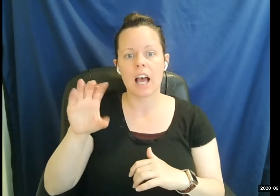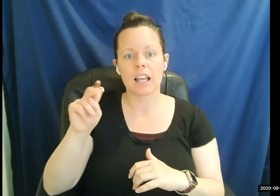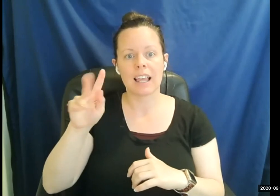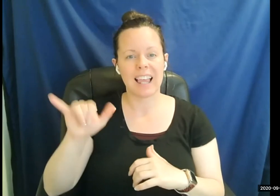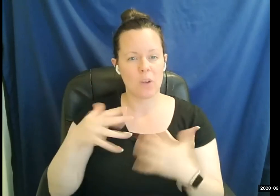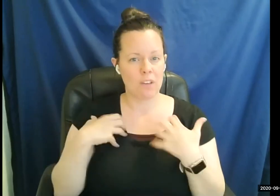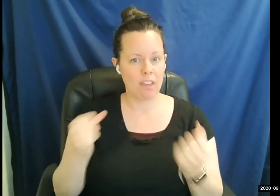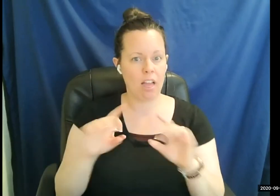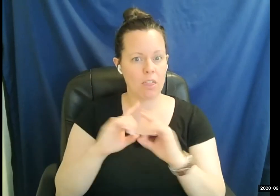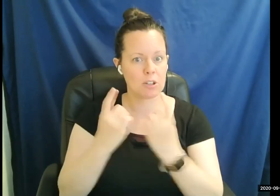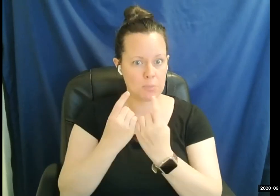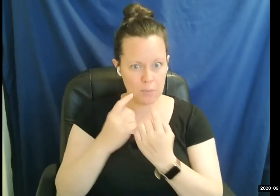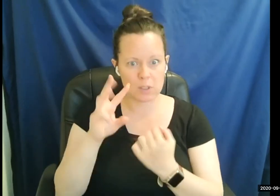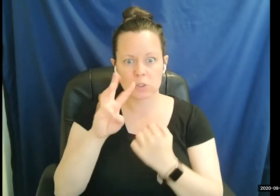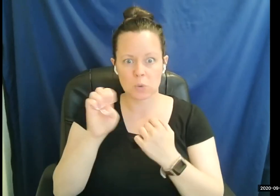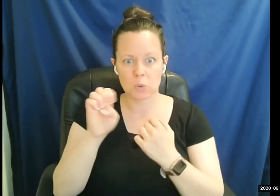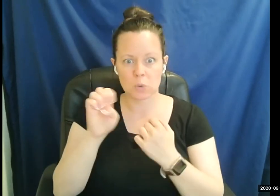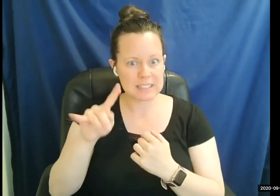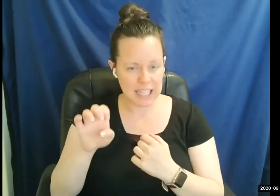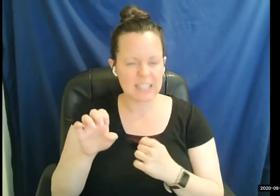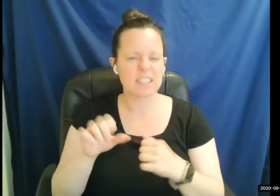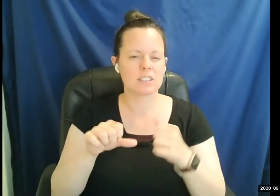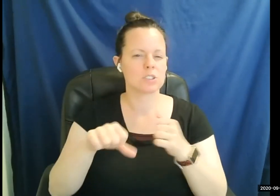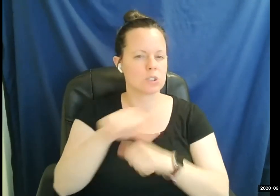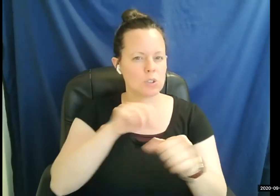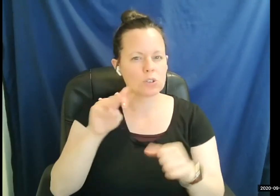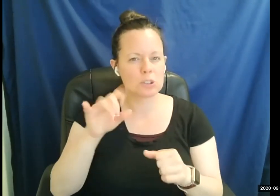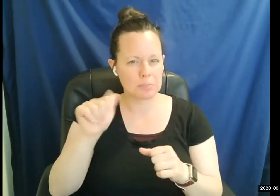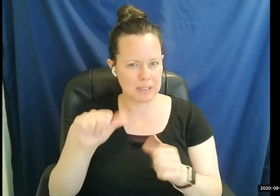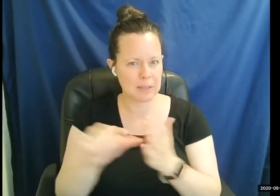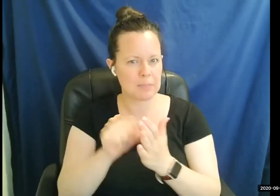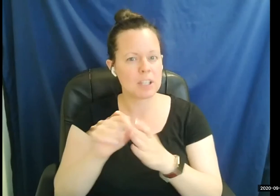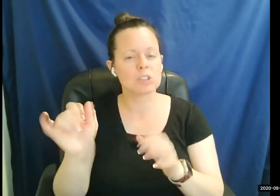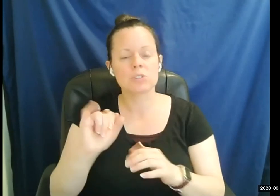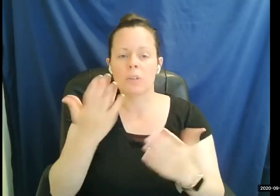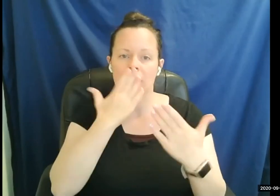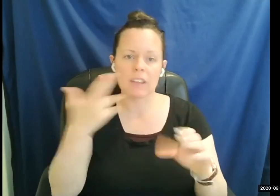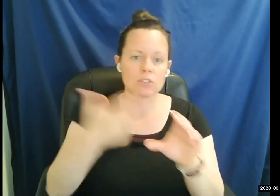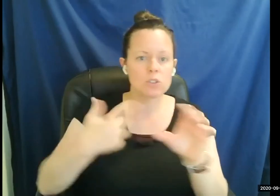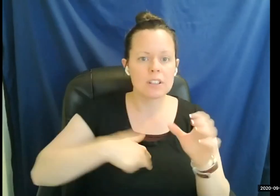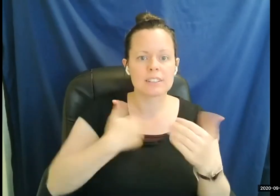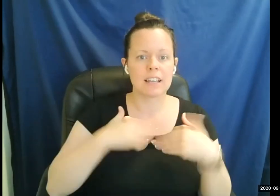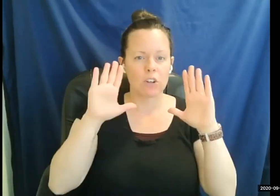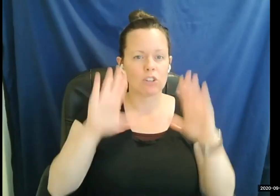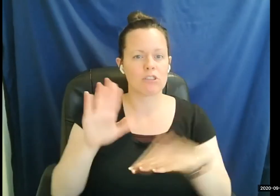as well as their social media pages, so you can find that for additional information. Thanks for joining us. Have a great afternoon.